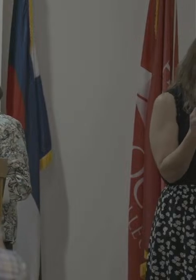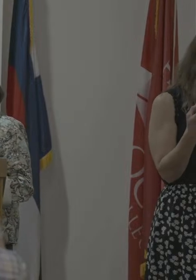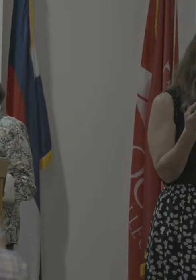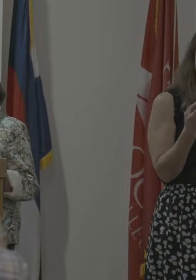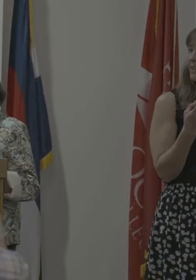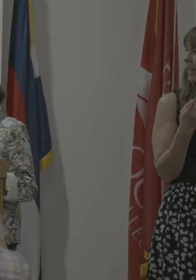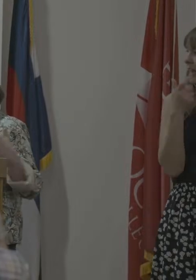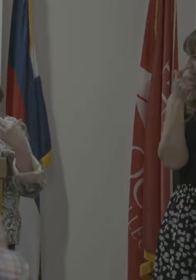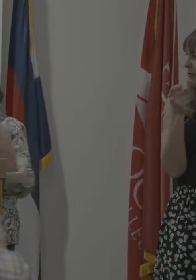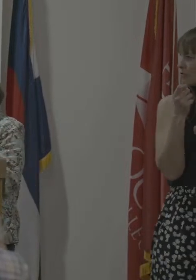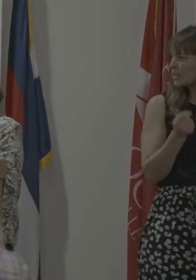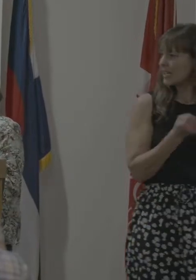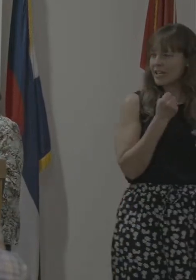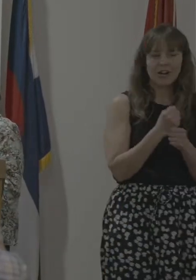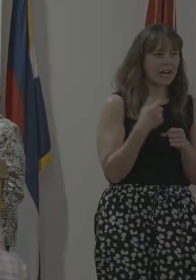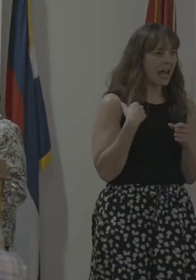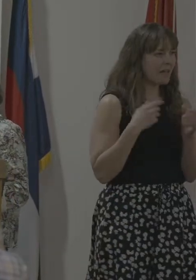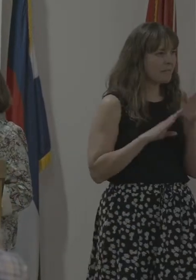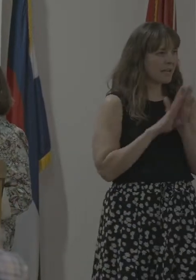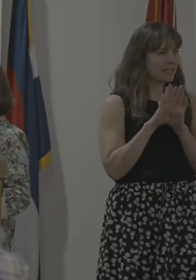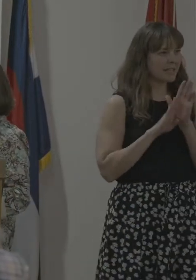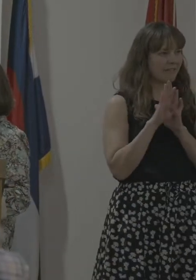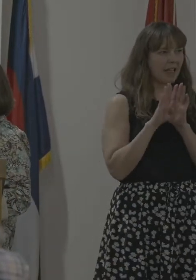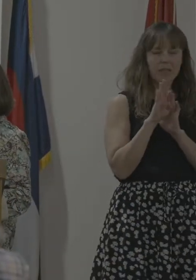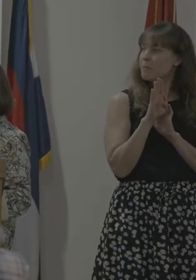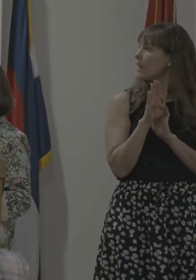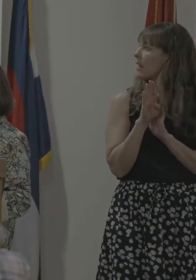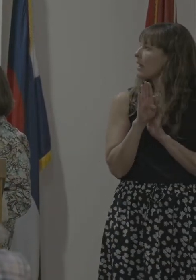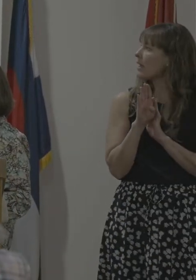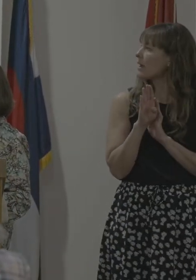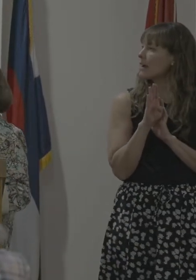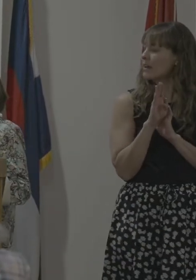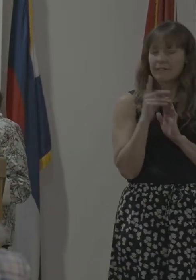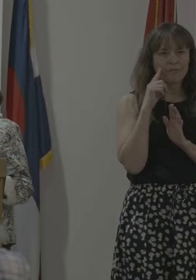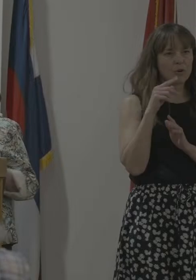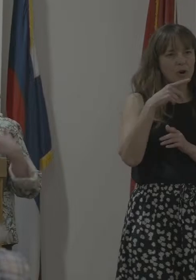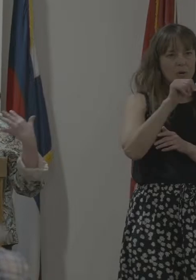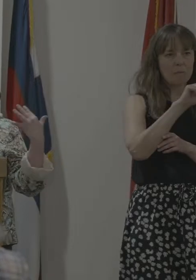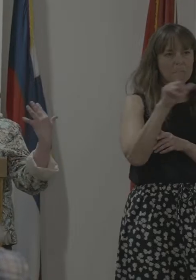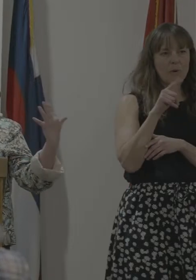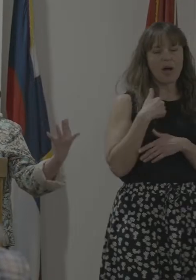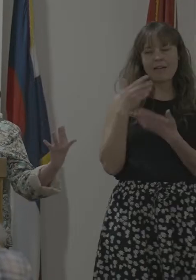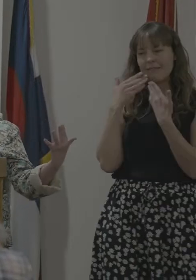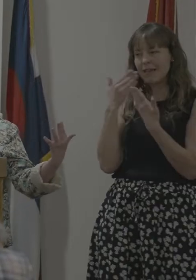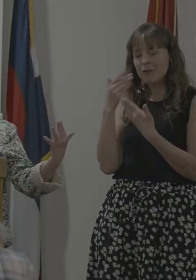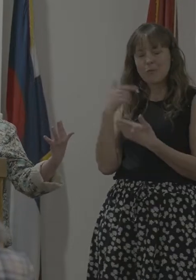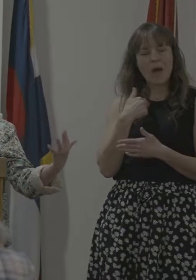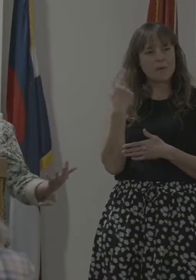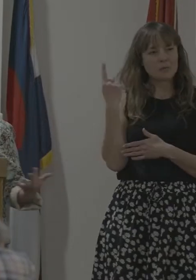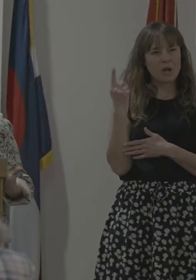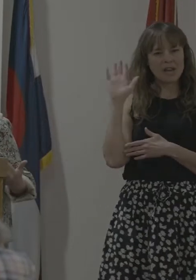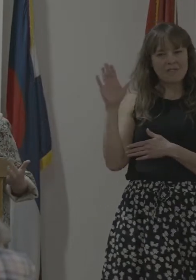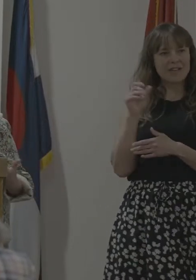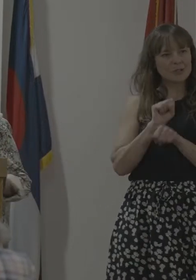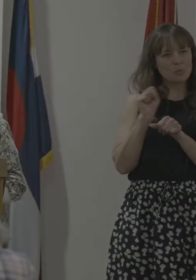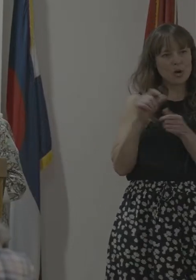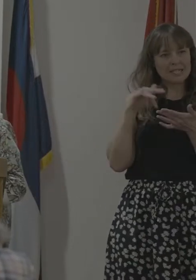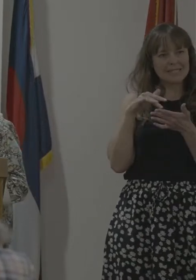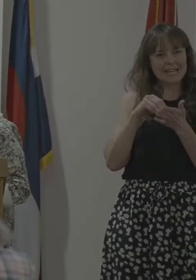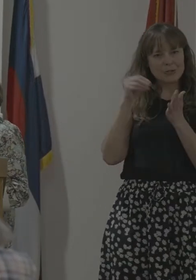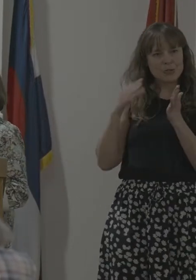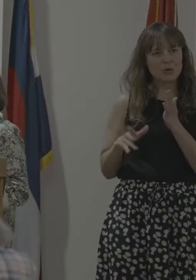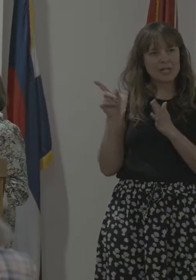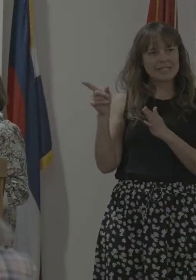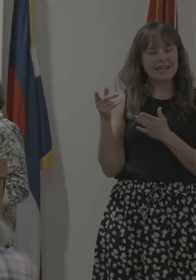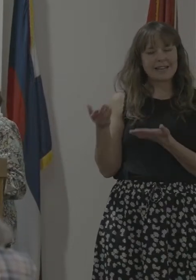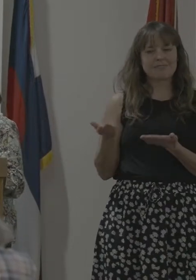and I have developed throughout the years. And I have to say thank you for Paul Reinwalk. I was one of his work study students, and gave me